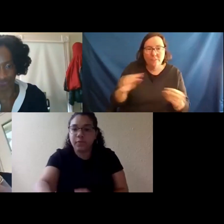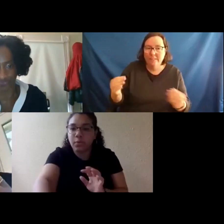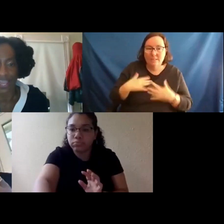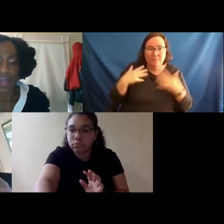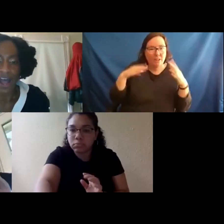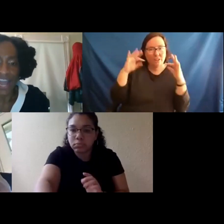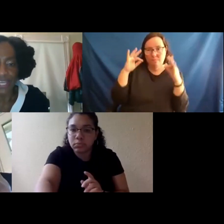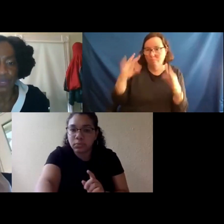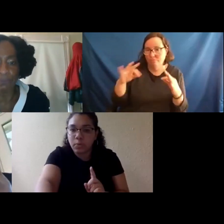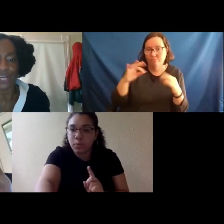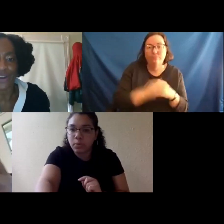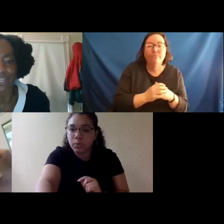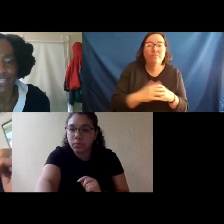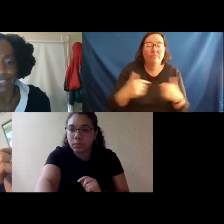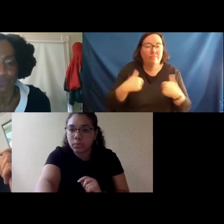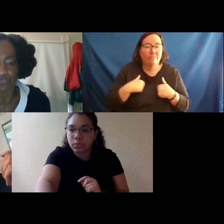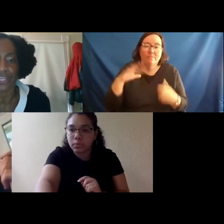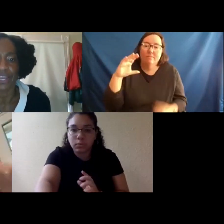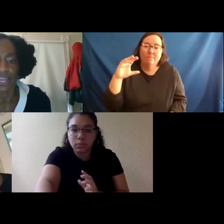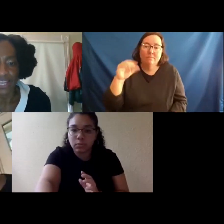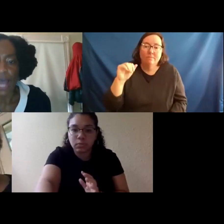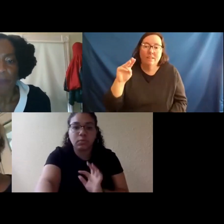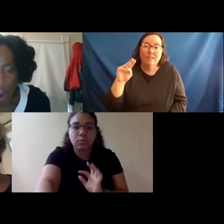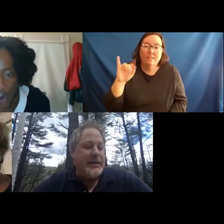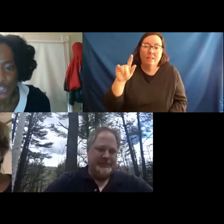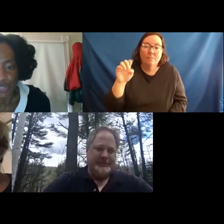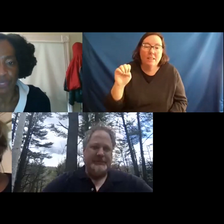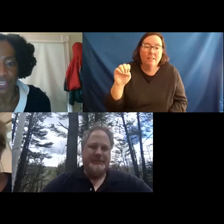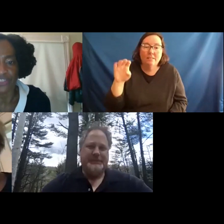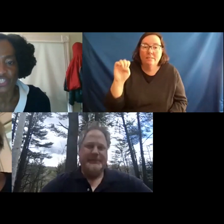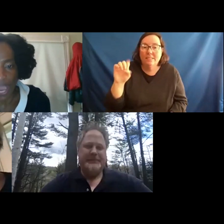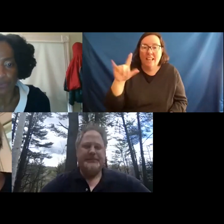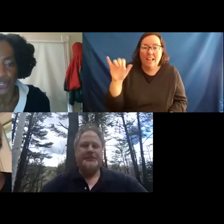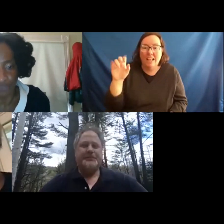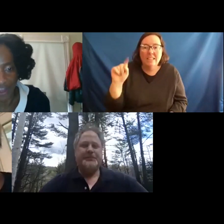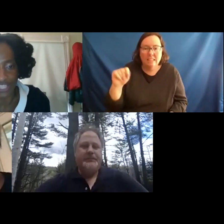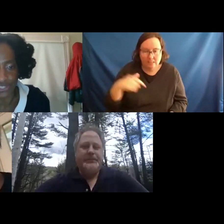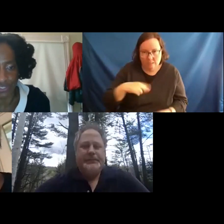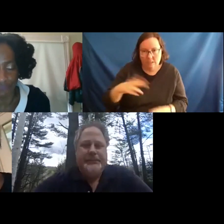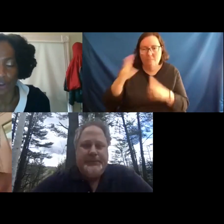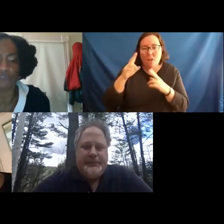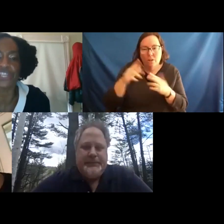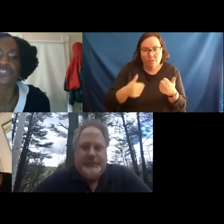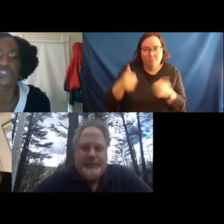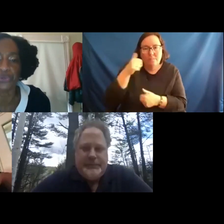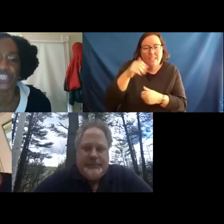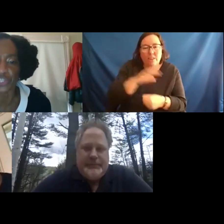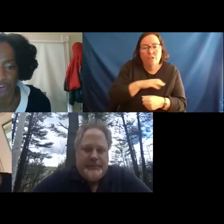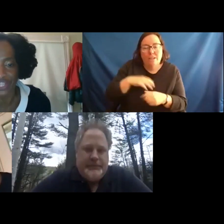that. I am Camille Elliott, and I'm honored to be the chapter advisor of